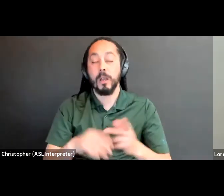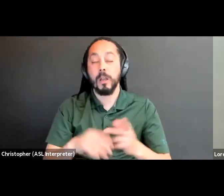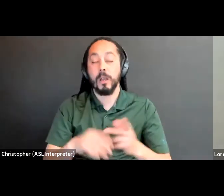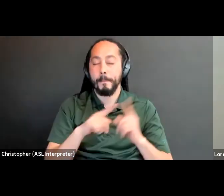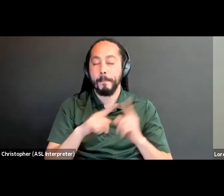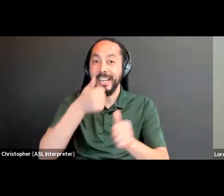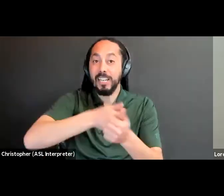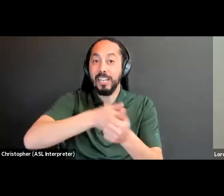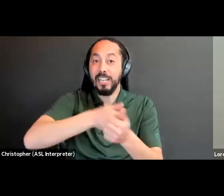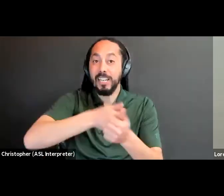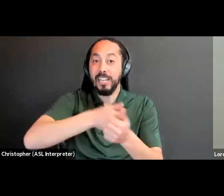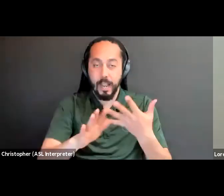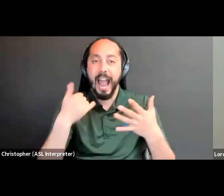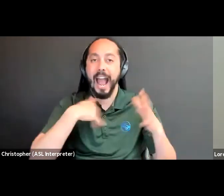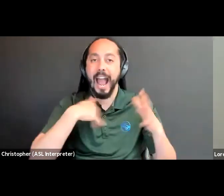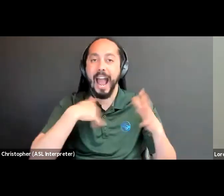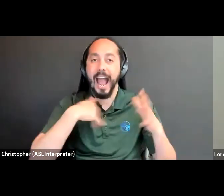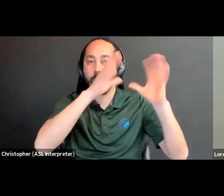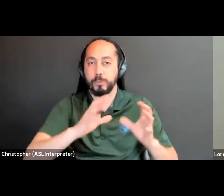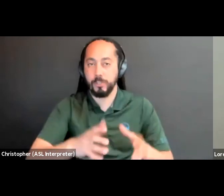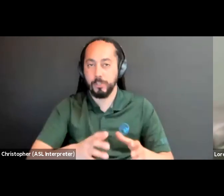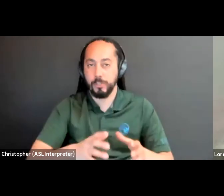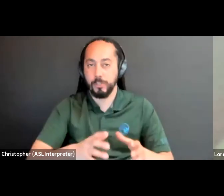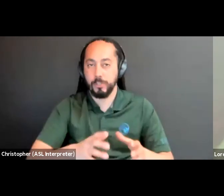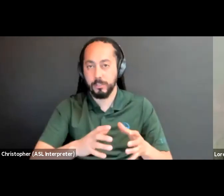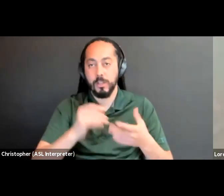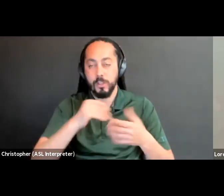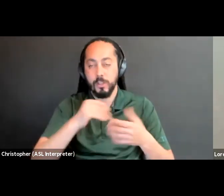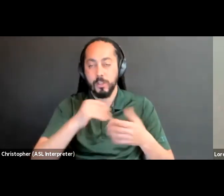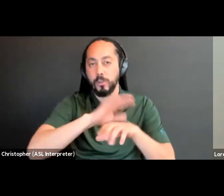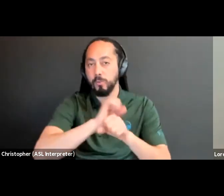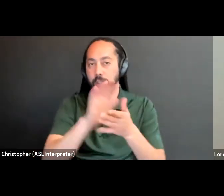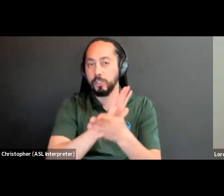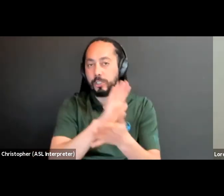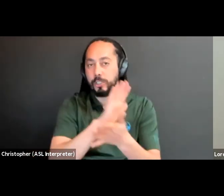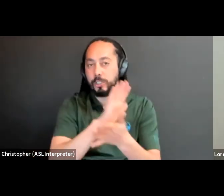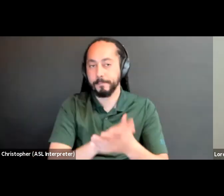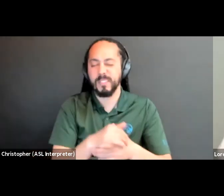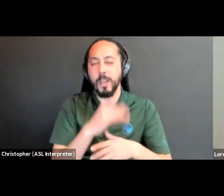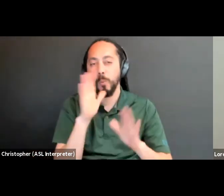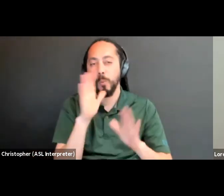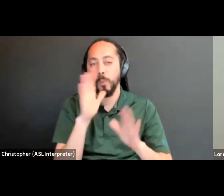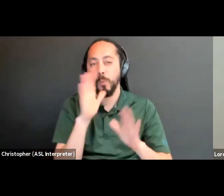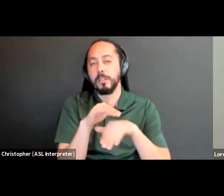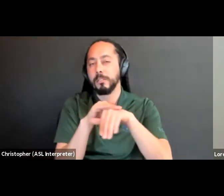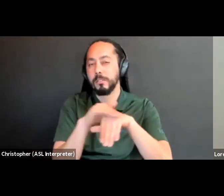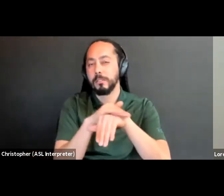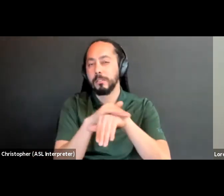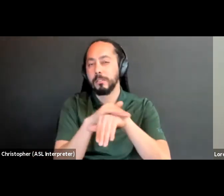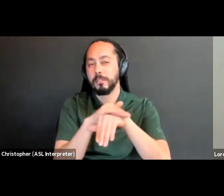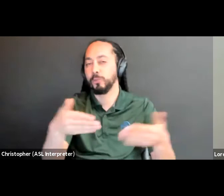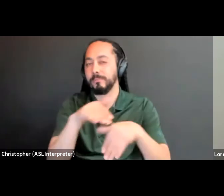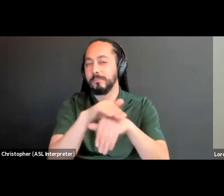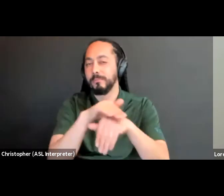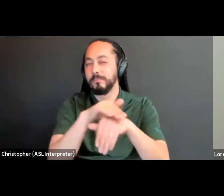those worksheets. So we will just be introducing you to a couple of them today, just to give you a taste of how